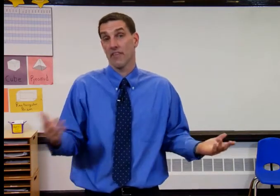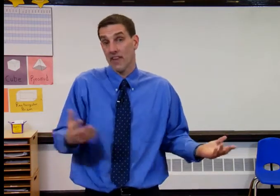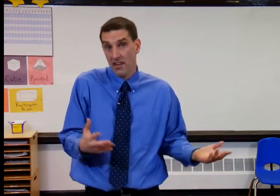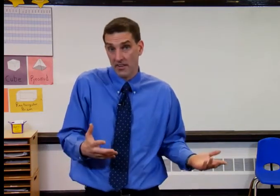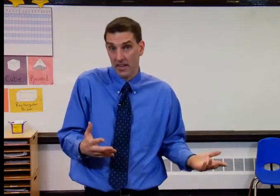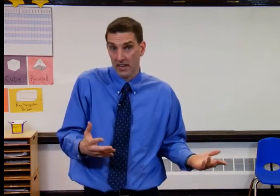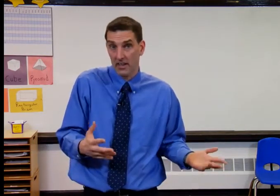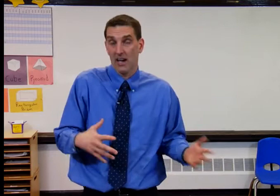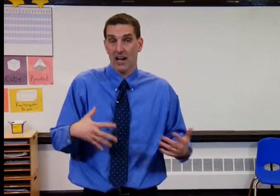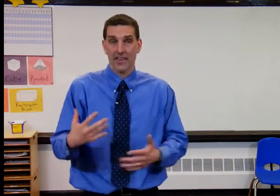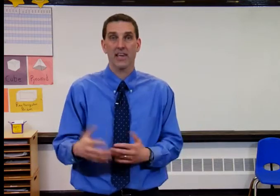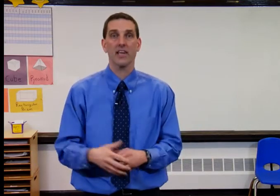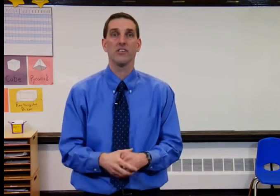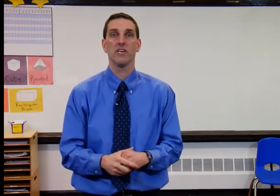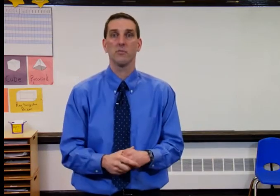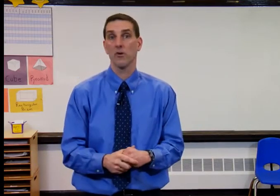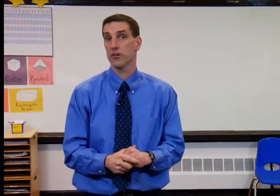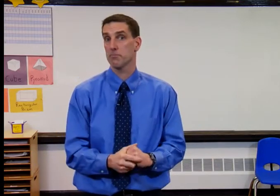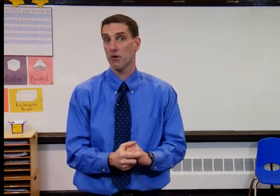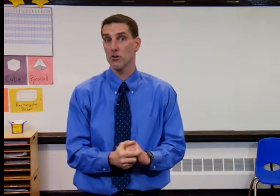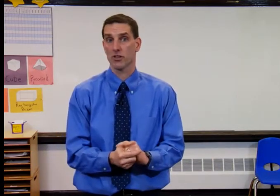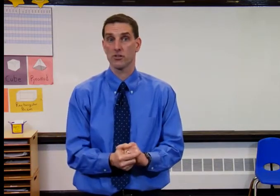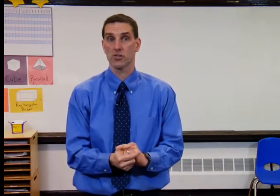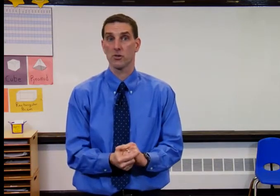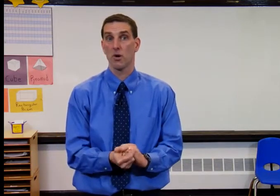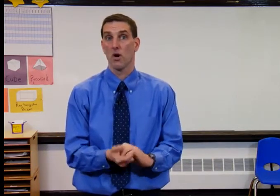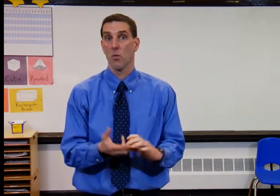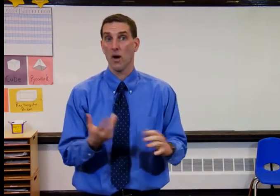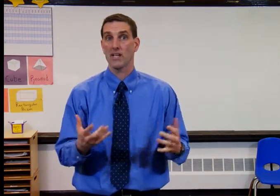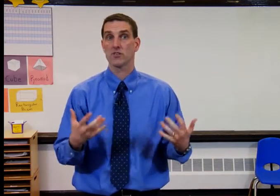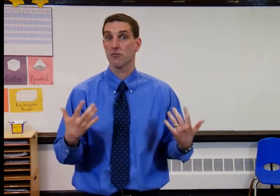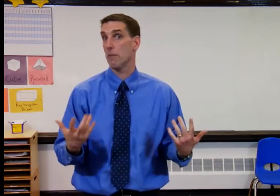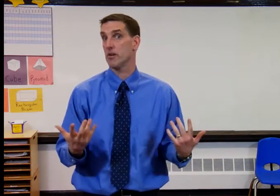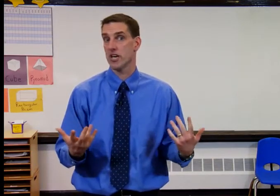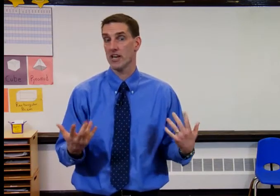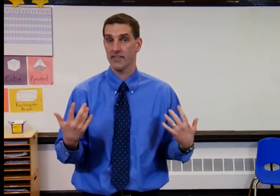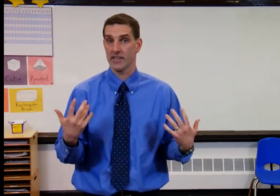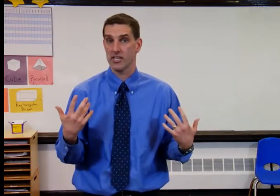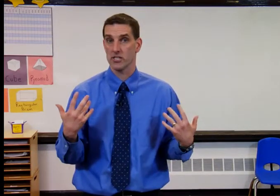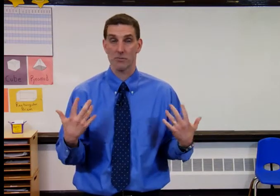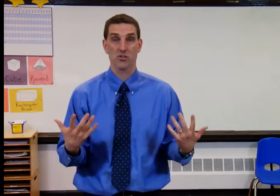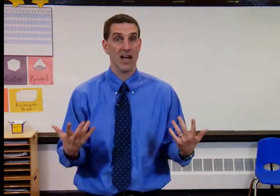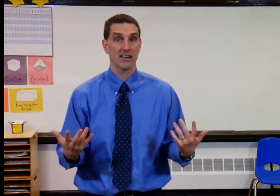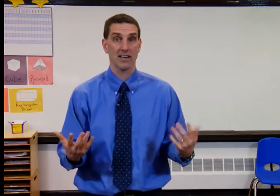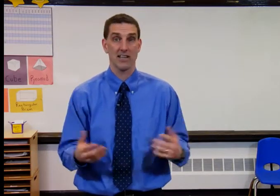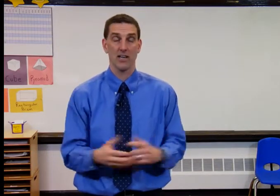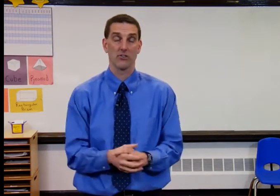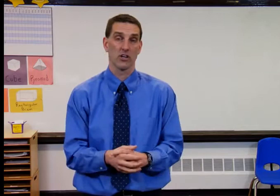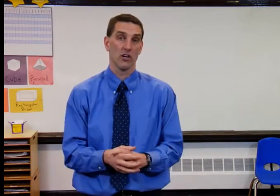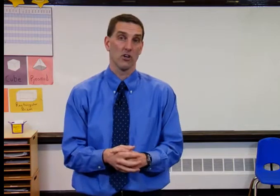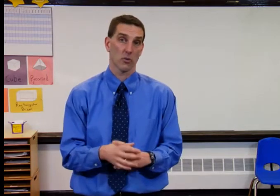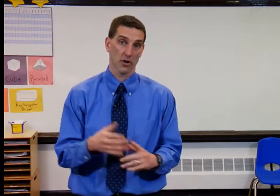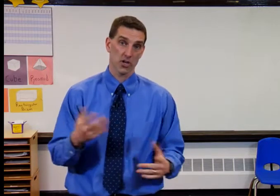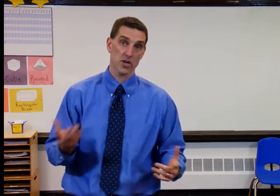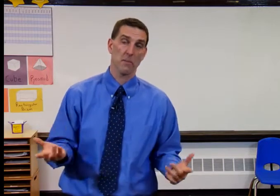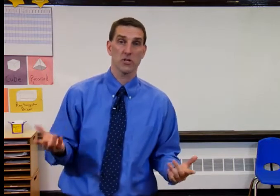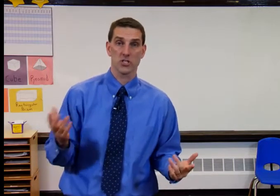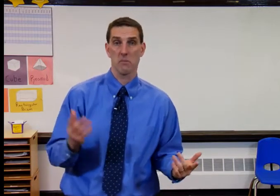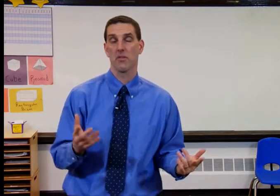other hand, I think kids need more exposure to ways of representing these abstract ideas. So we're going to try to put some of the